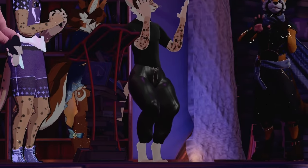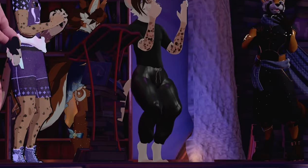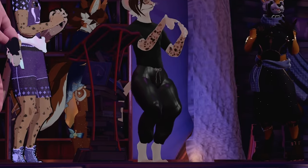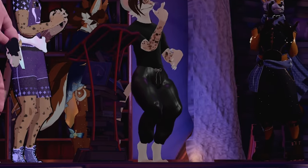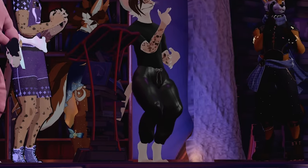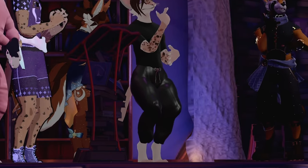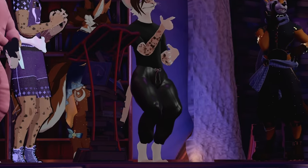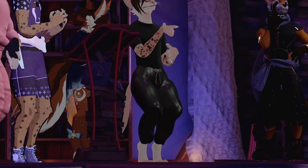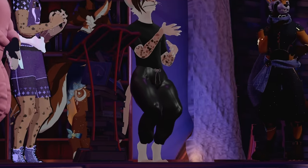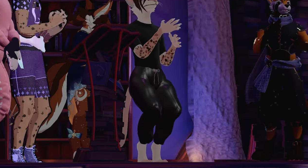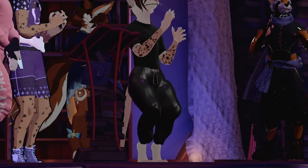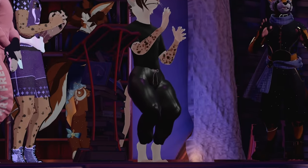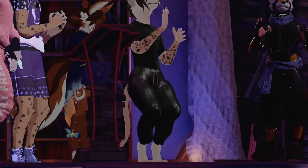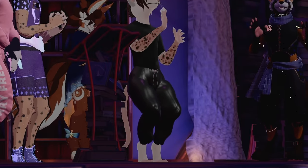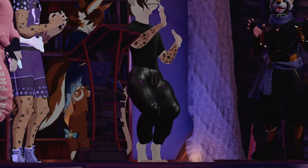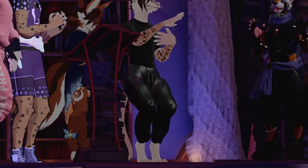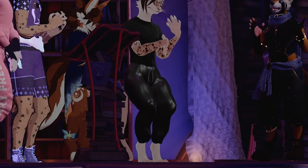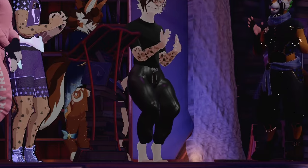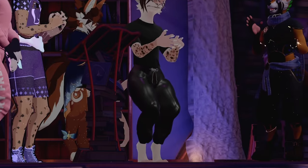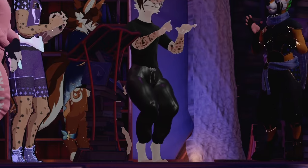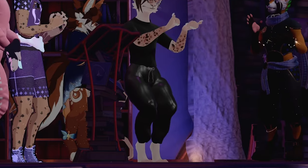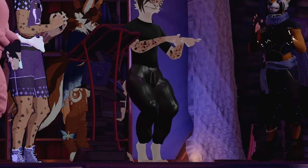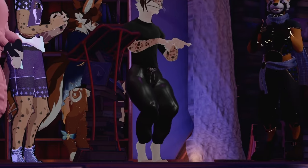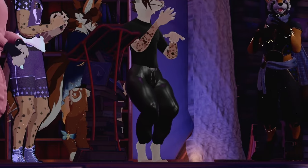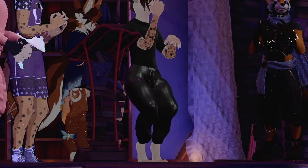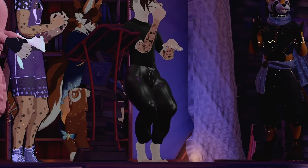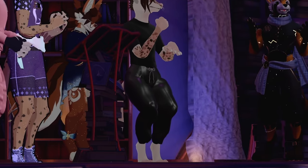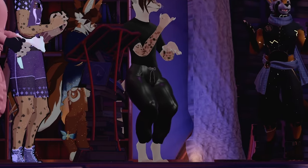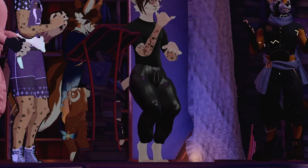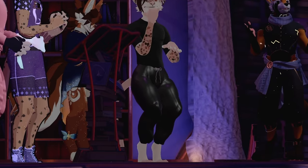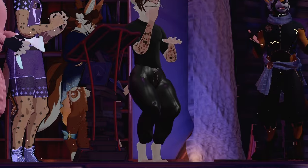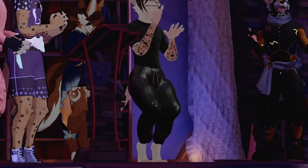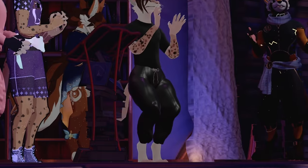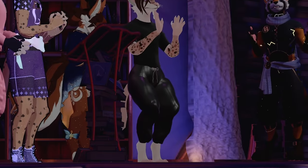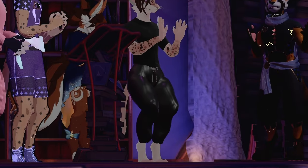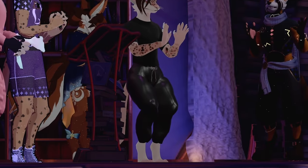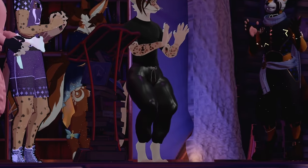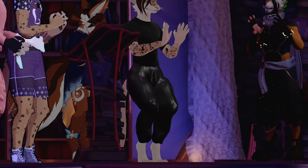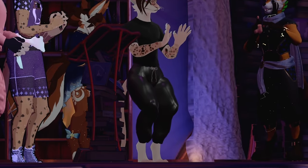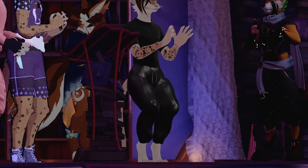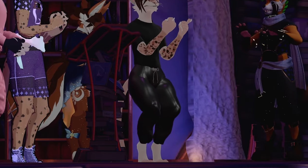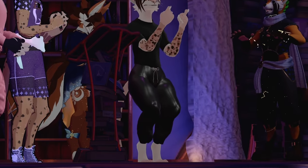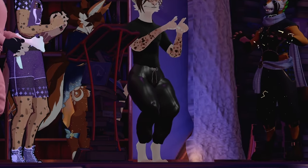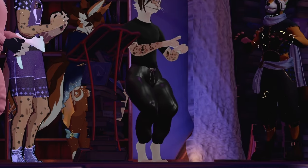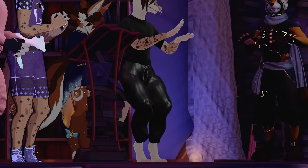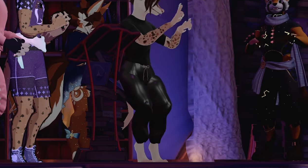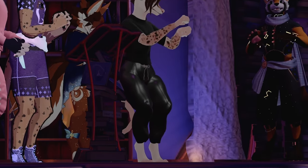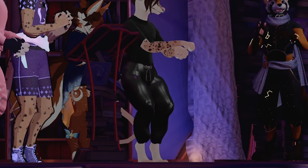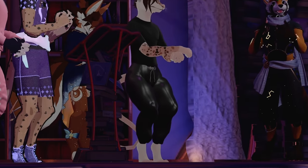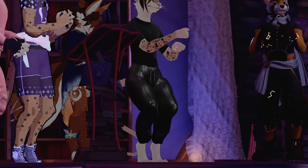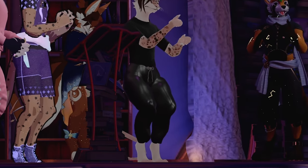All of us have made that mistake before. You use enough sign language in VR and it will bleed into your real life